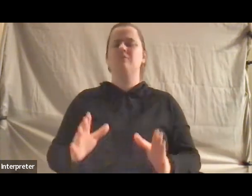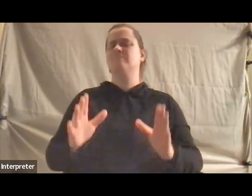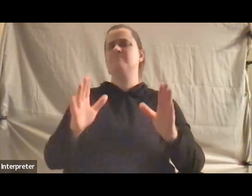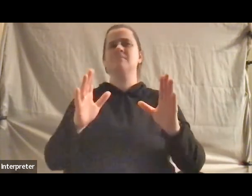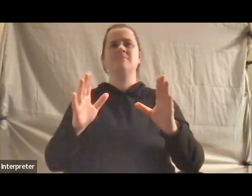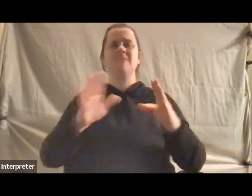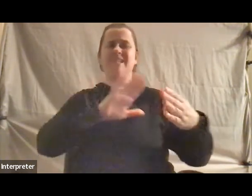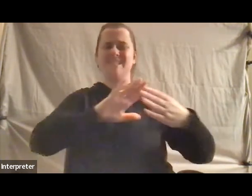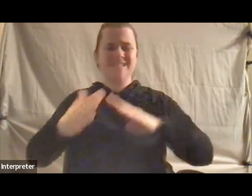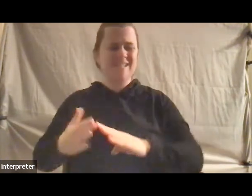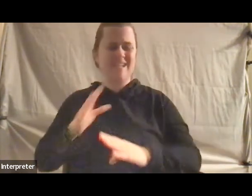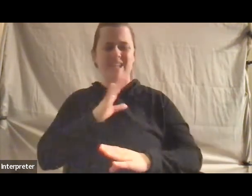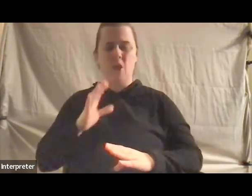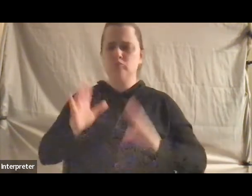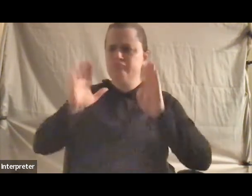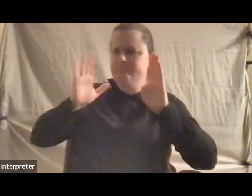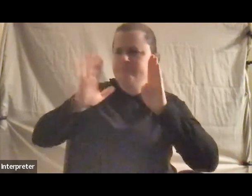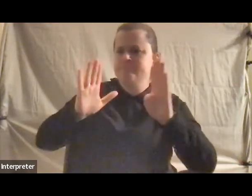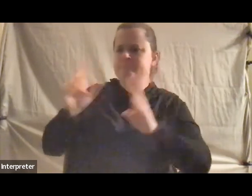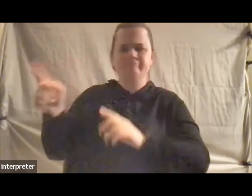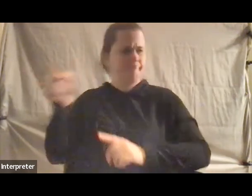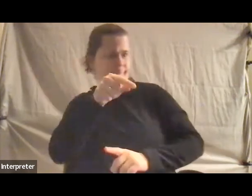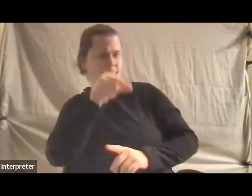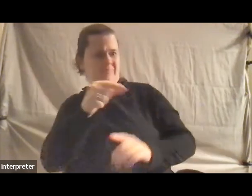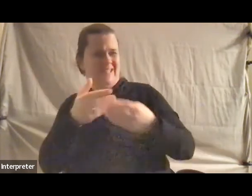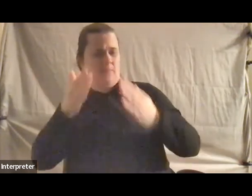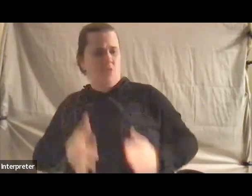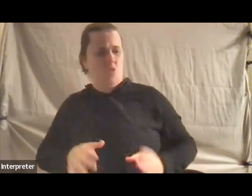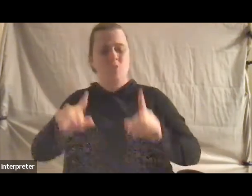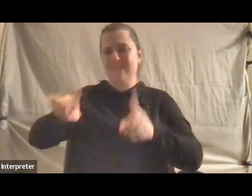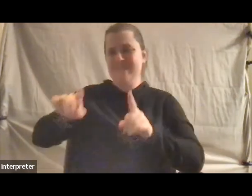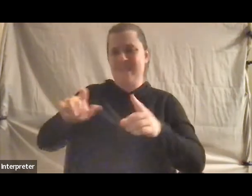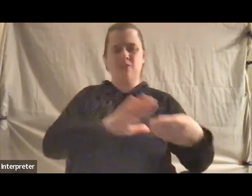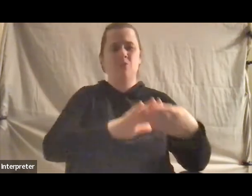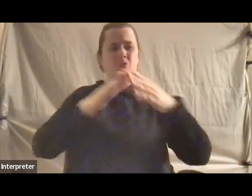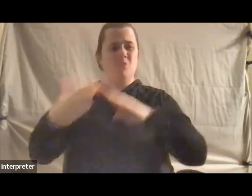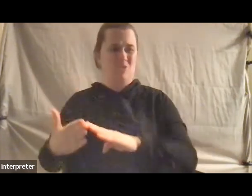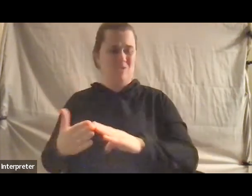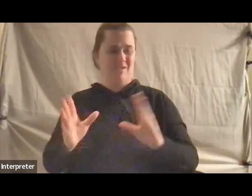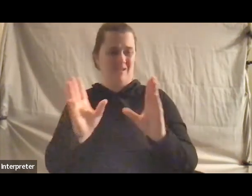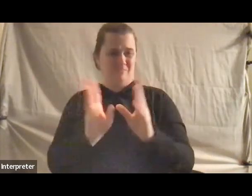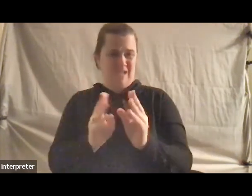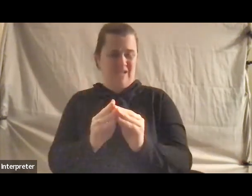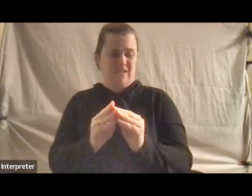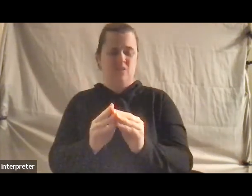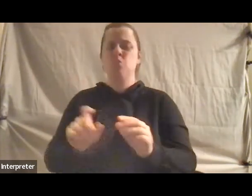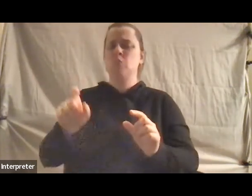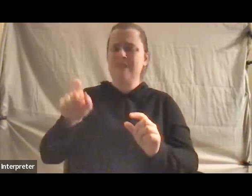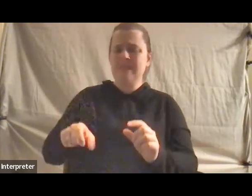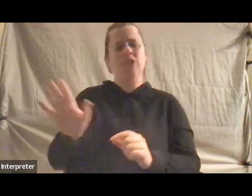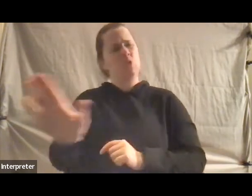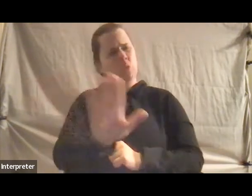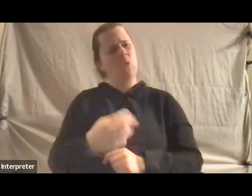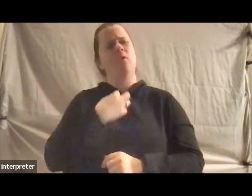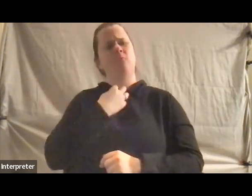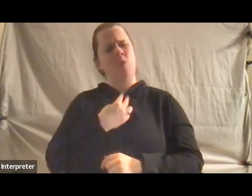to the needs of a neighbor, or attending community meetings. We continue to need your voice and your